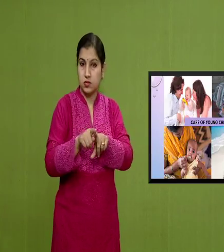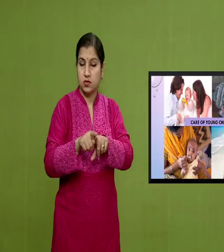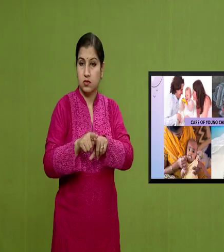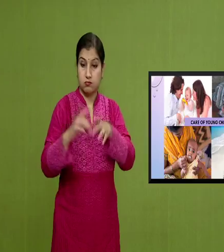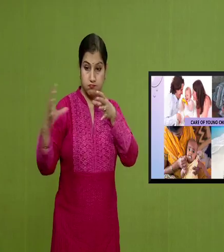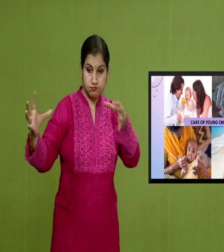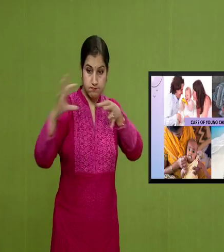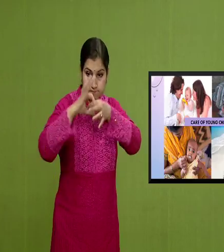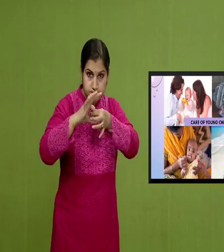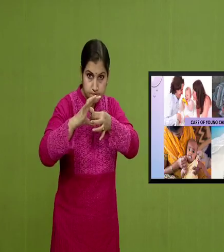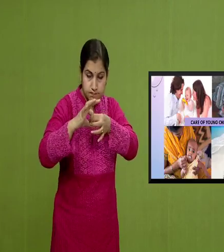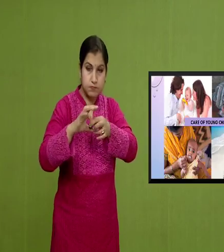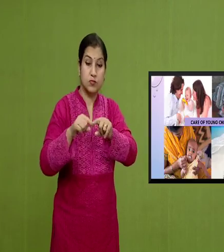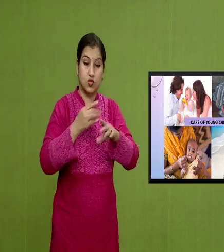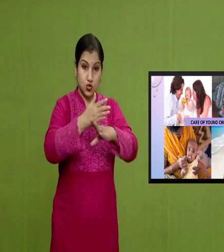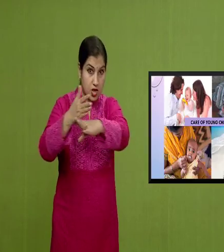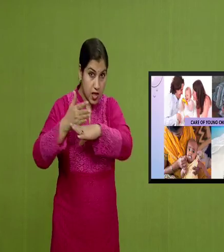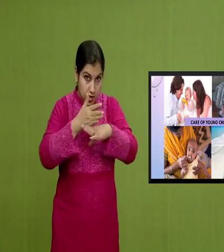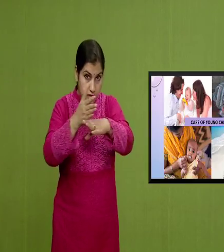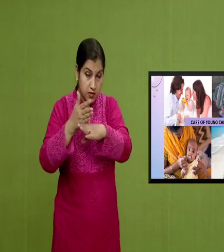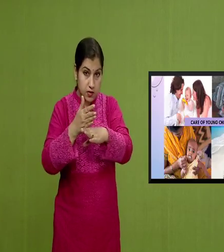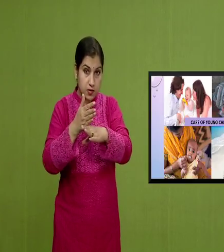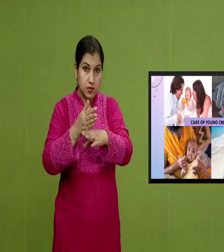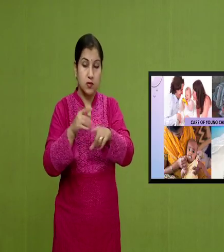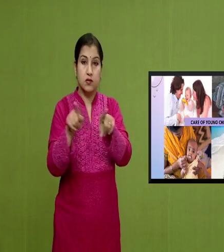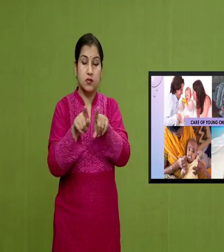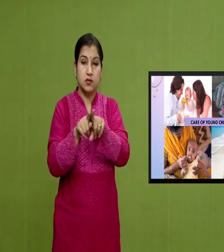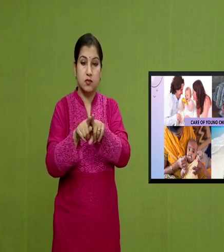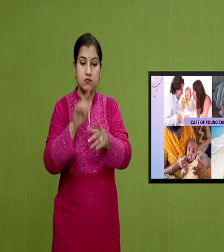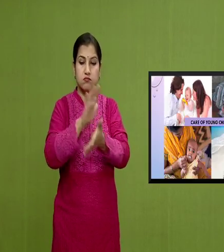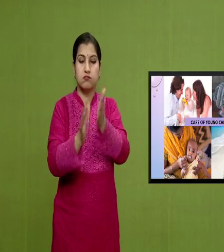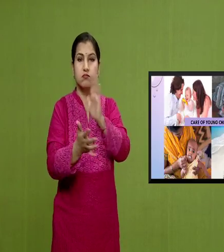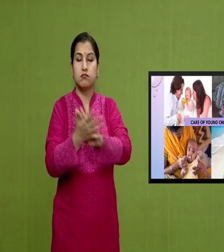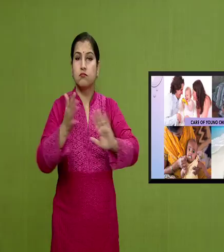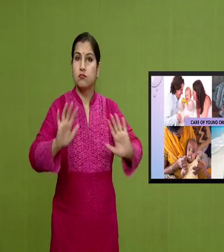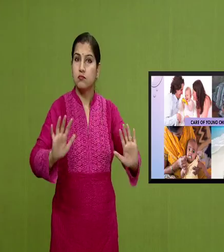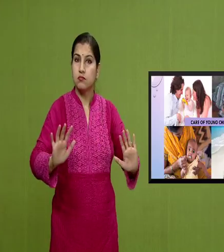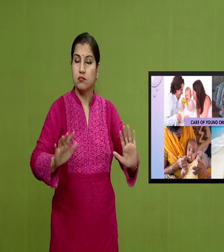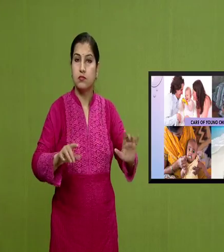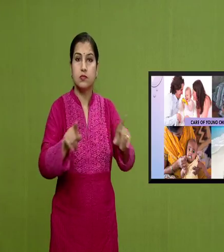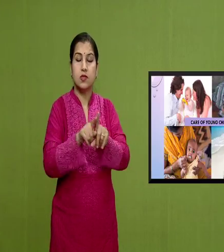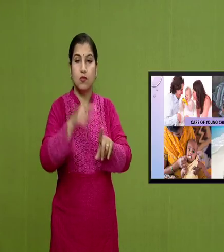cooperation, sharing, taking challenges, problem